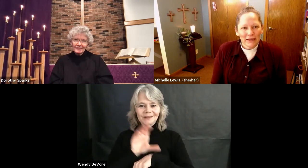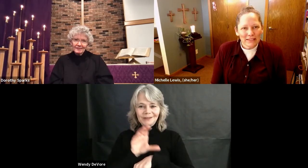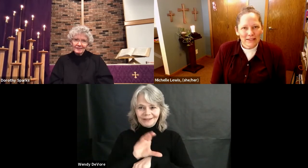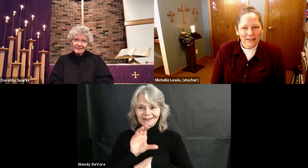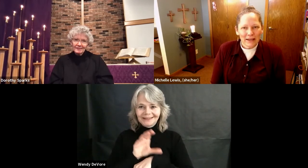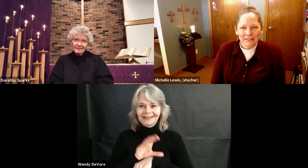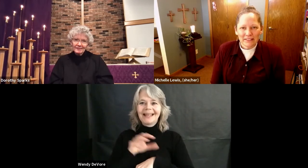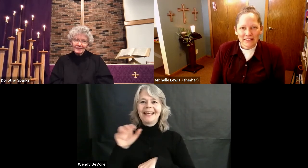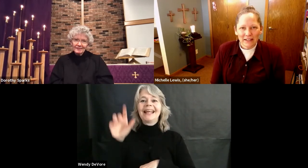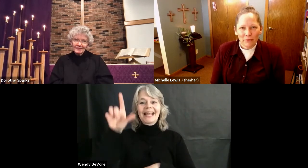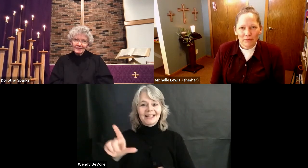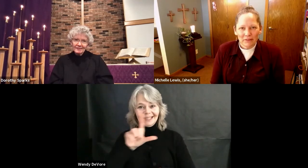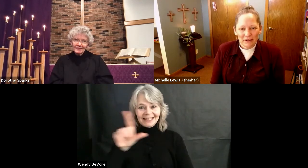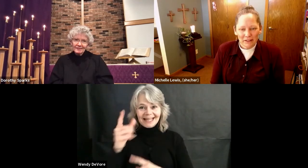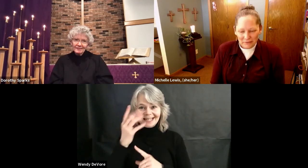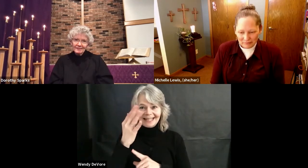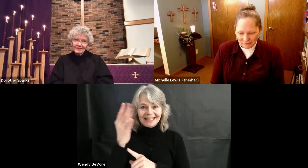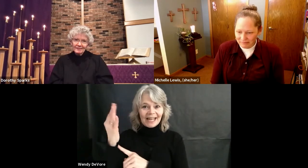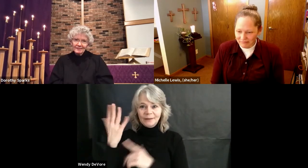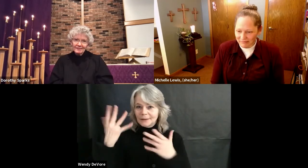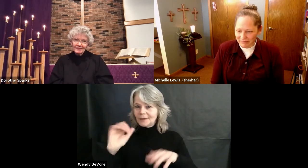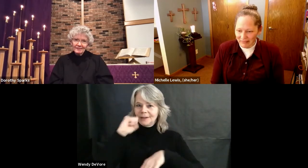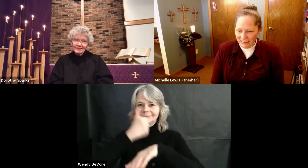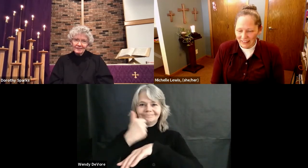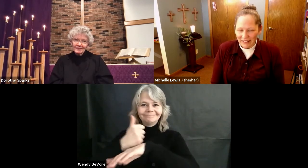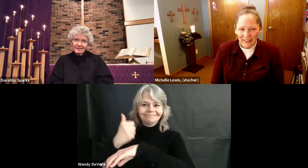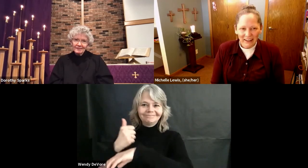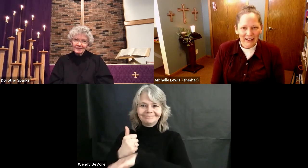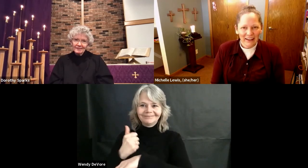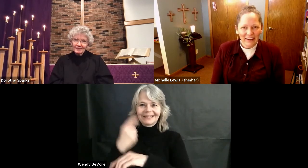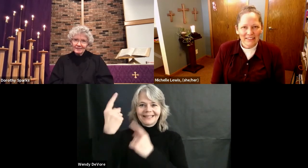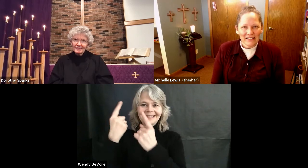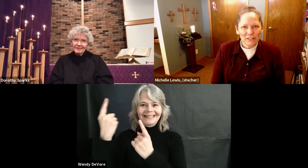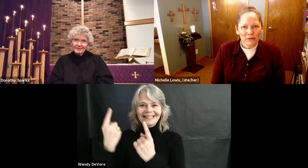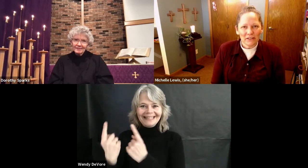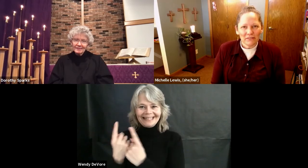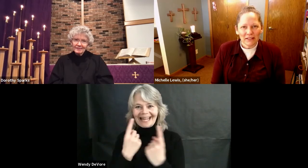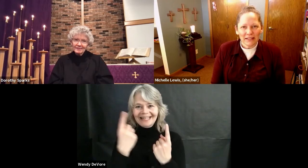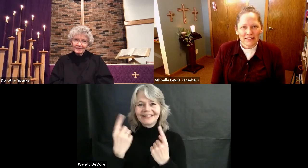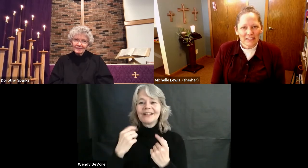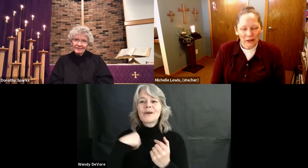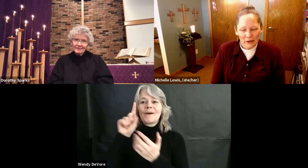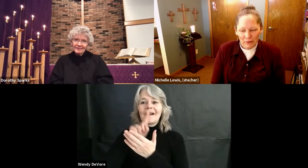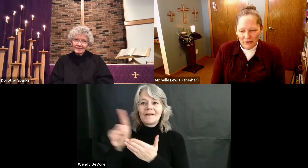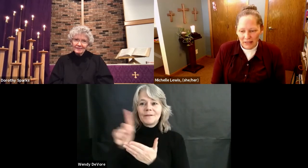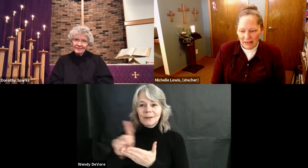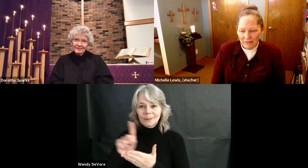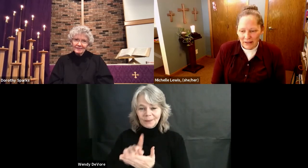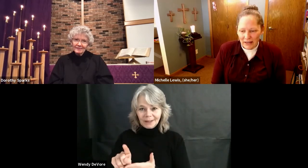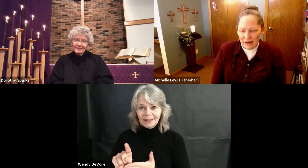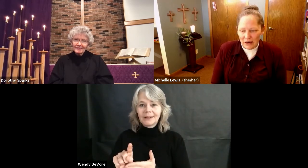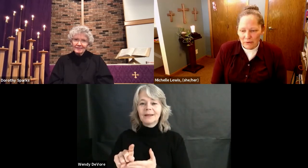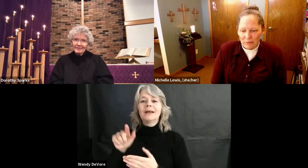have the Lent candles set up there. And each week of Lent here at Bread of